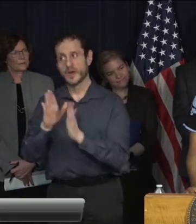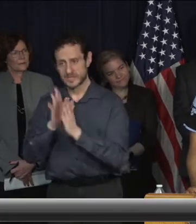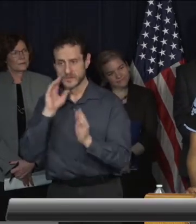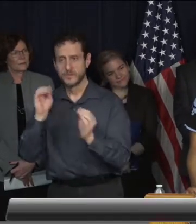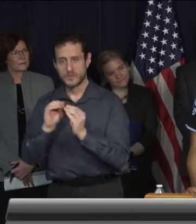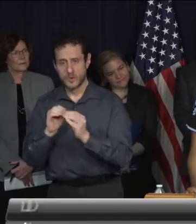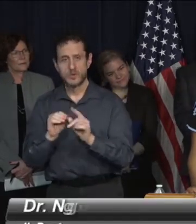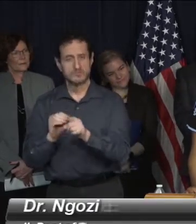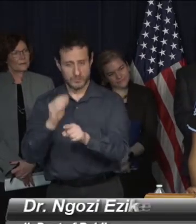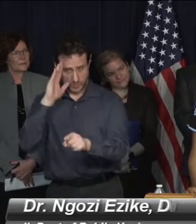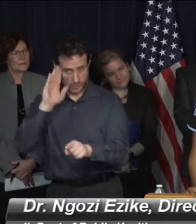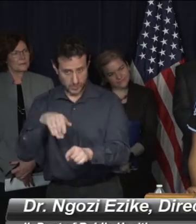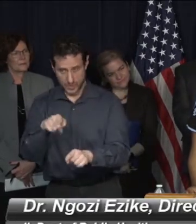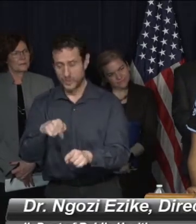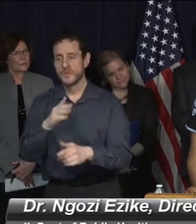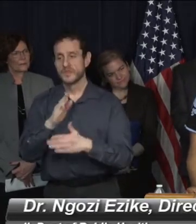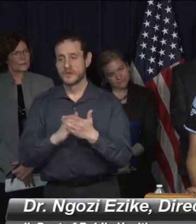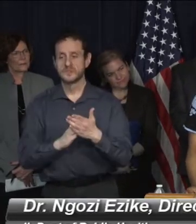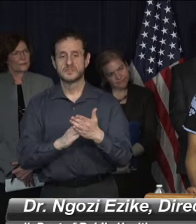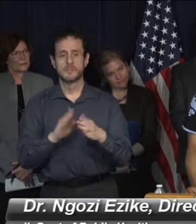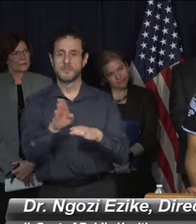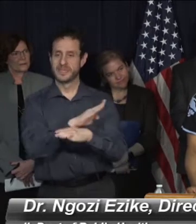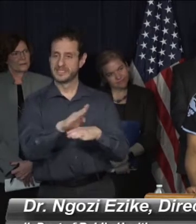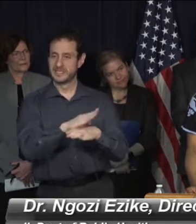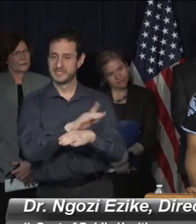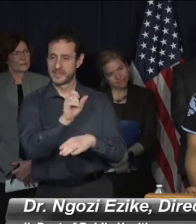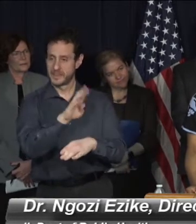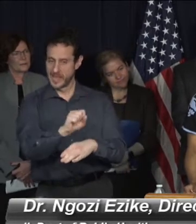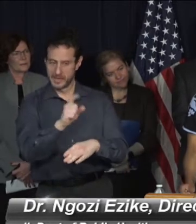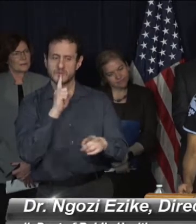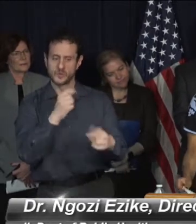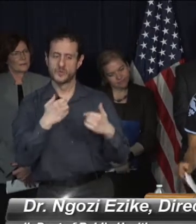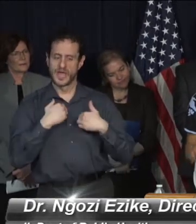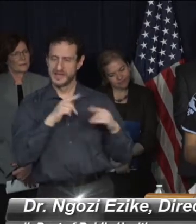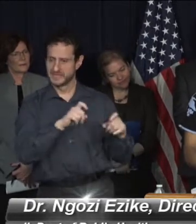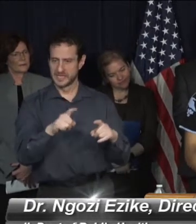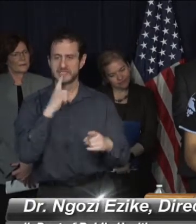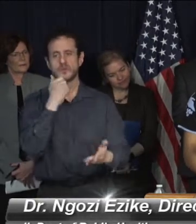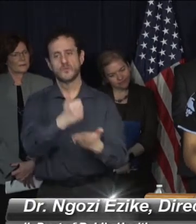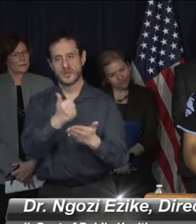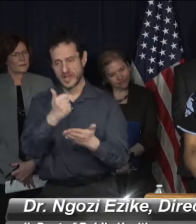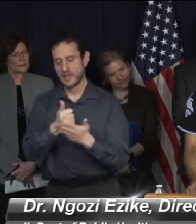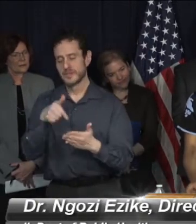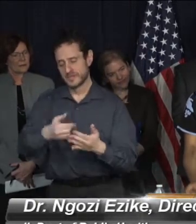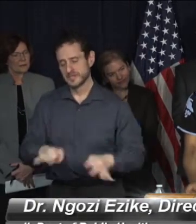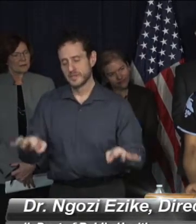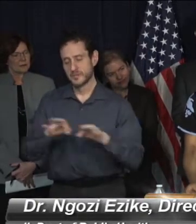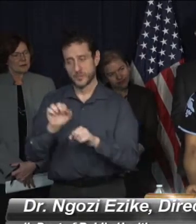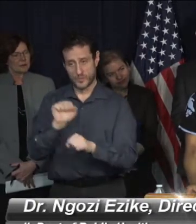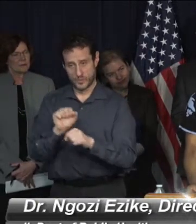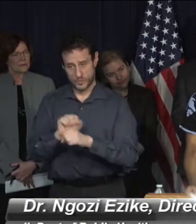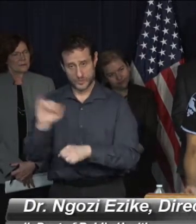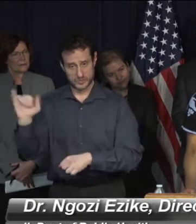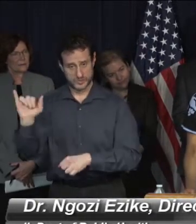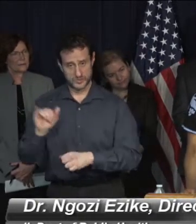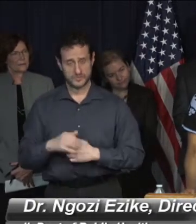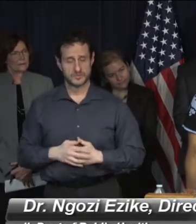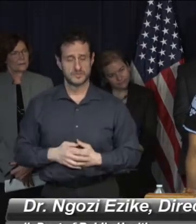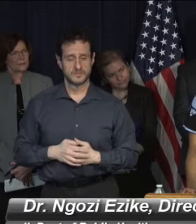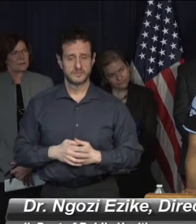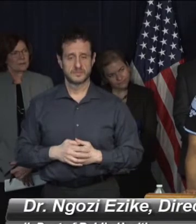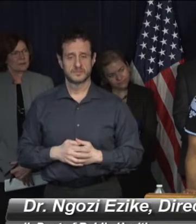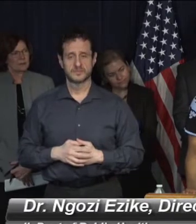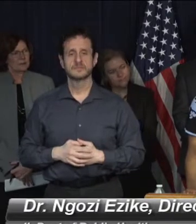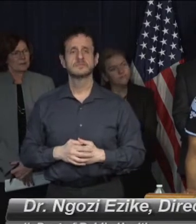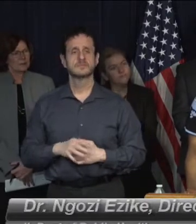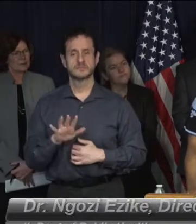are aware, there are some commercial labs that have come online with this that will assist in this important effort as well. I do